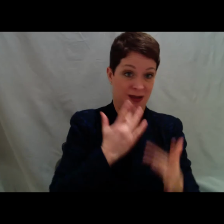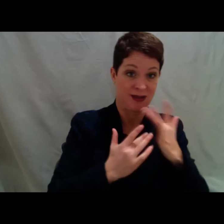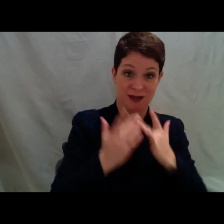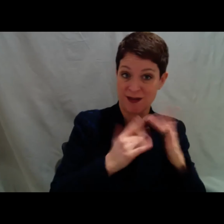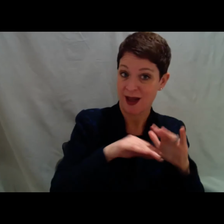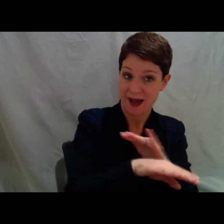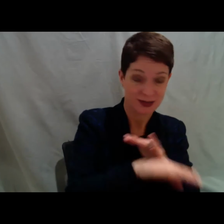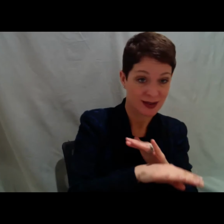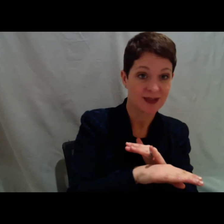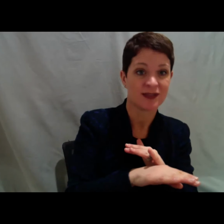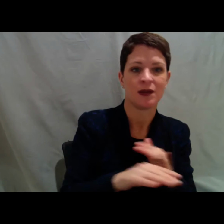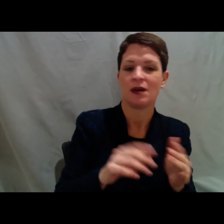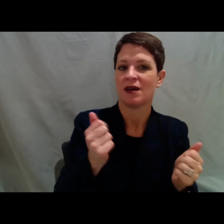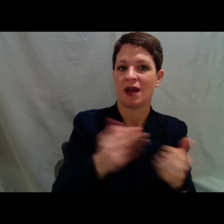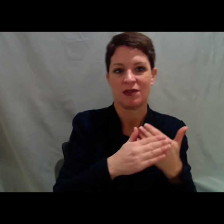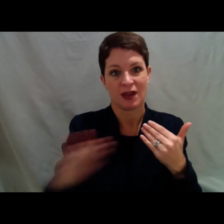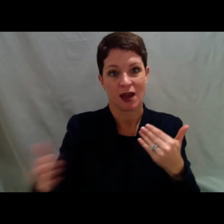access to money.